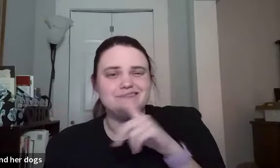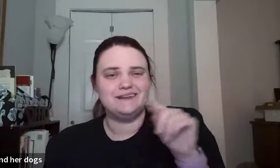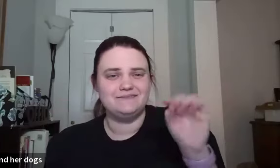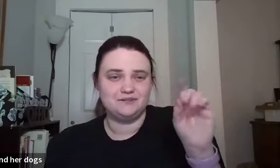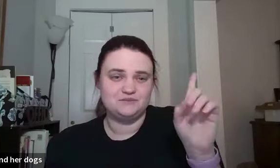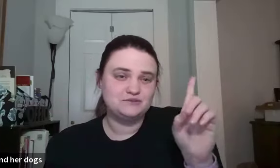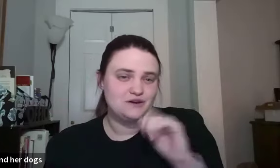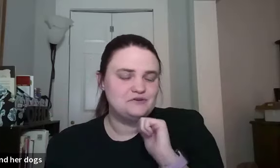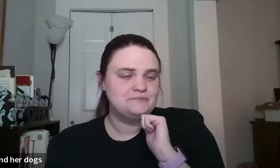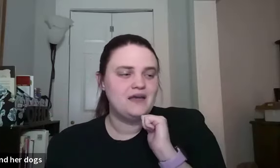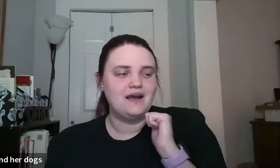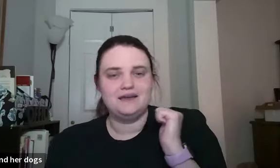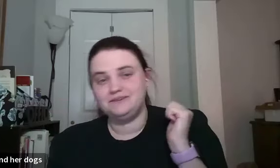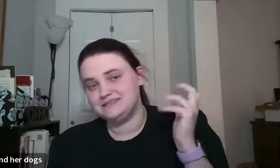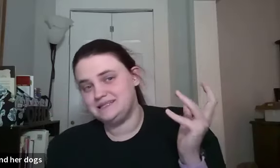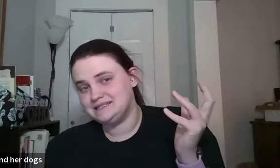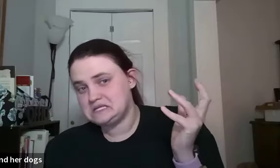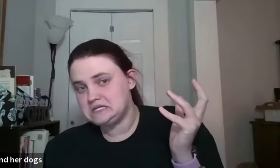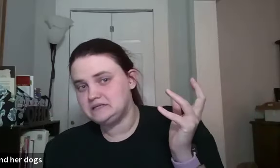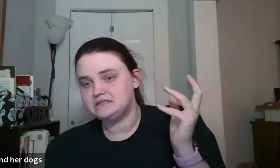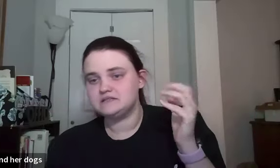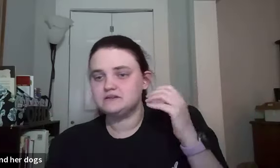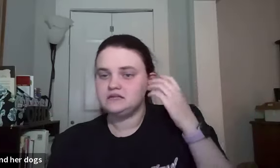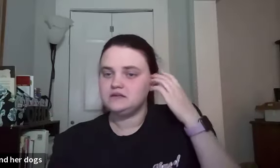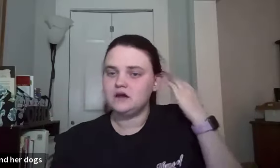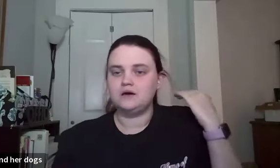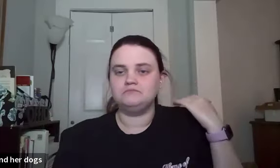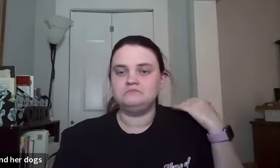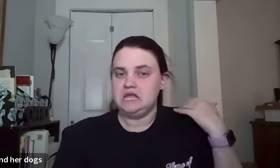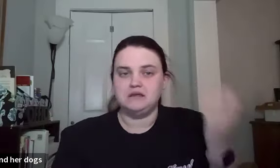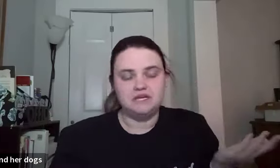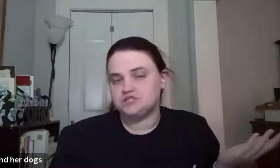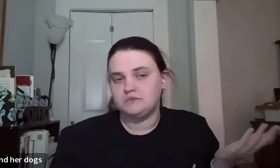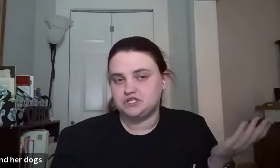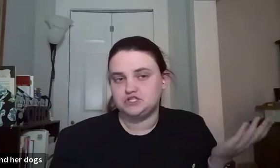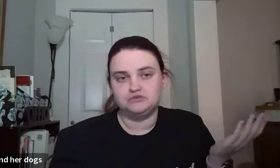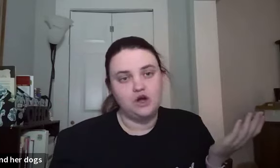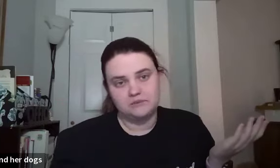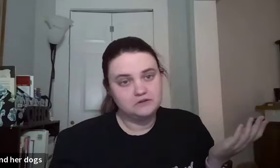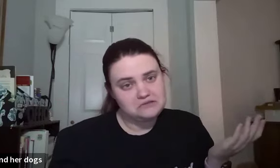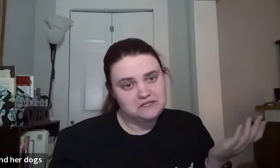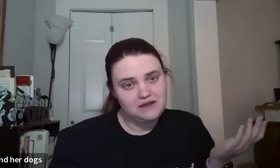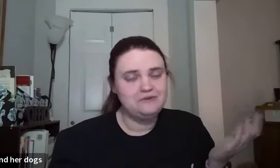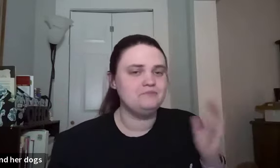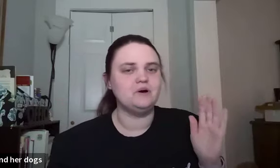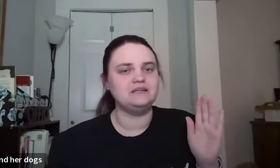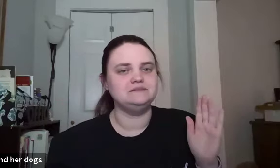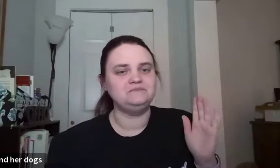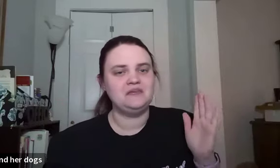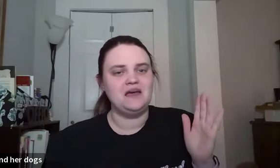and then I finger spell toad. I have not seen a sign necessarily. And it may just be we just don't talk about toads enough, but